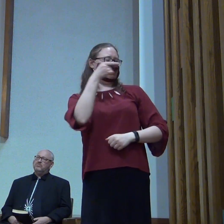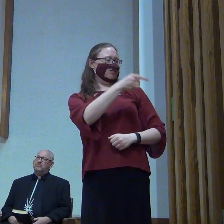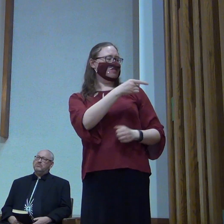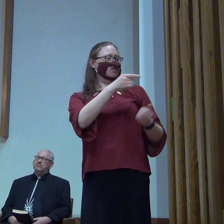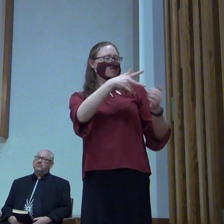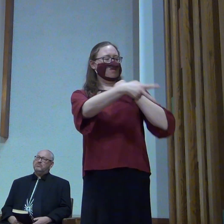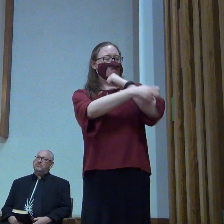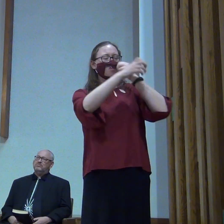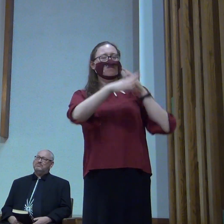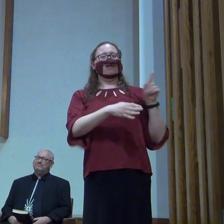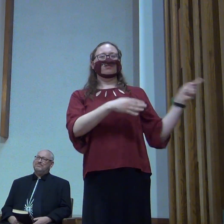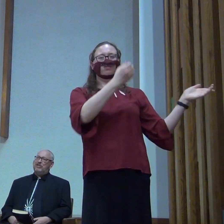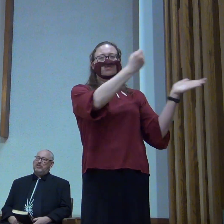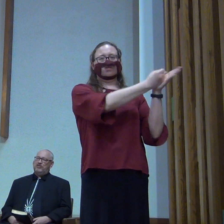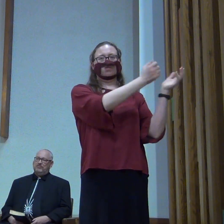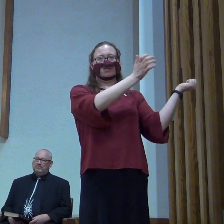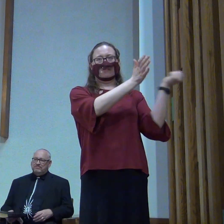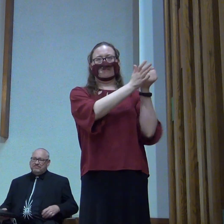left.